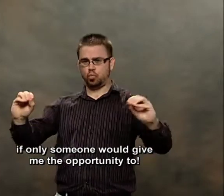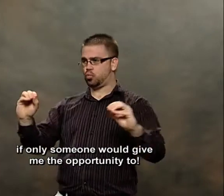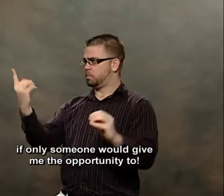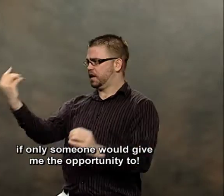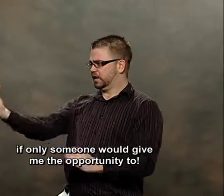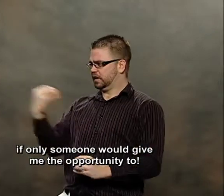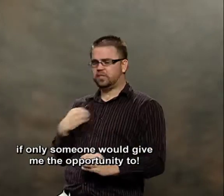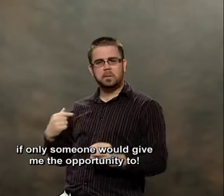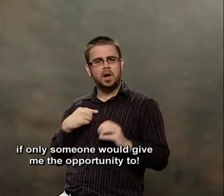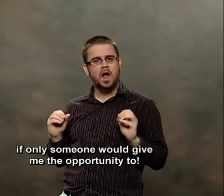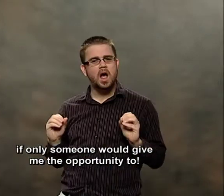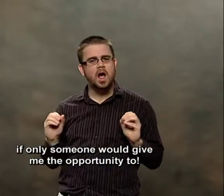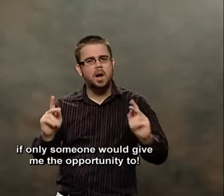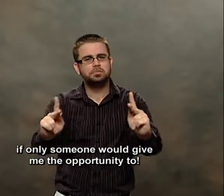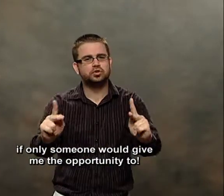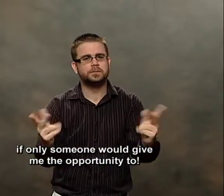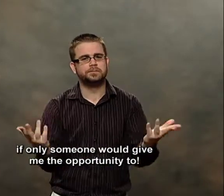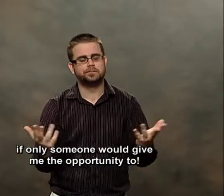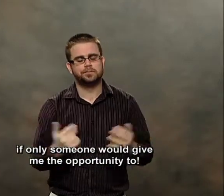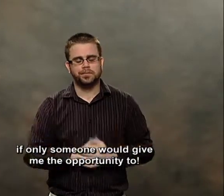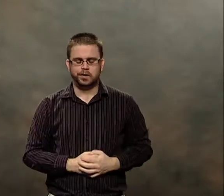if someone would just give me an opportunity to.